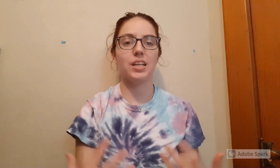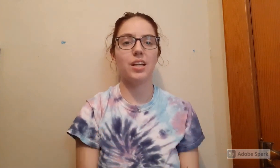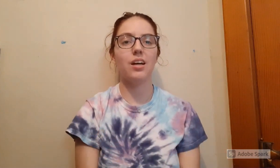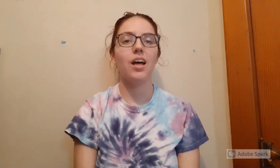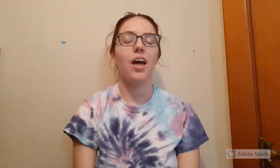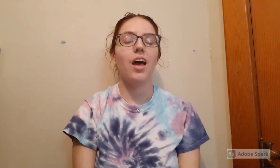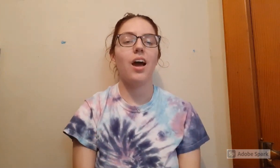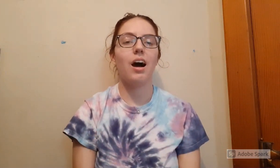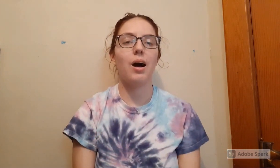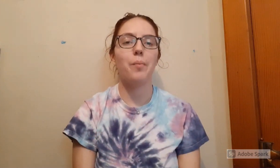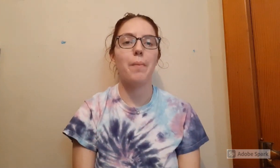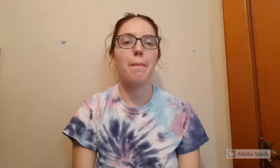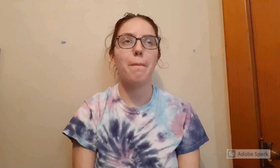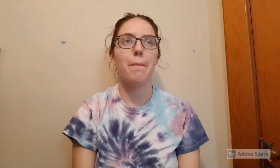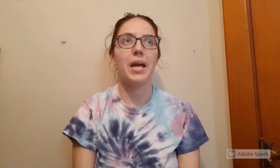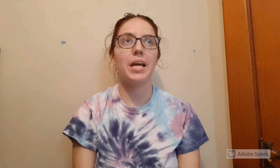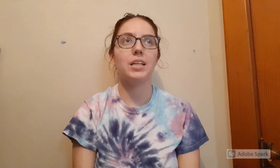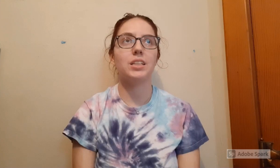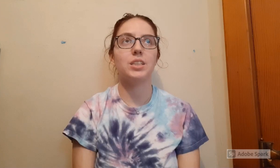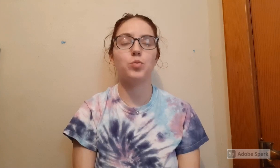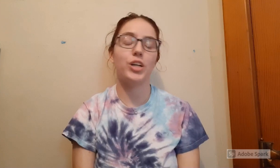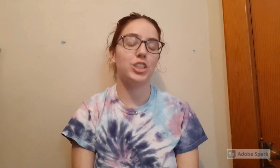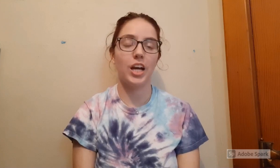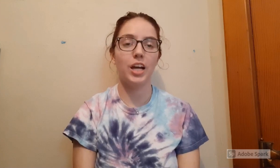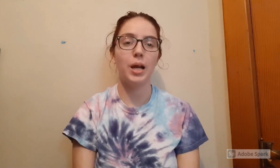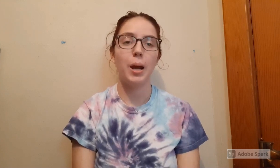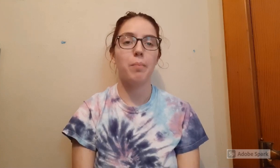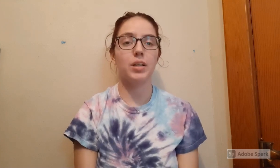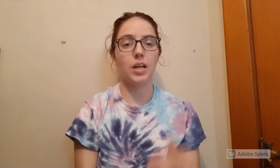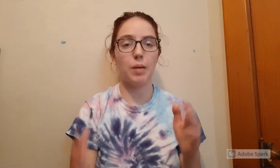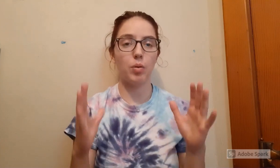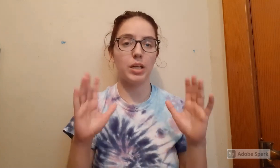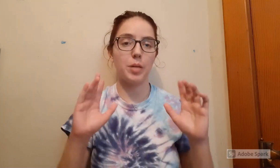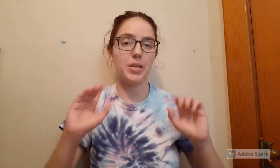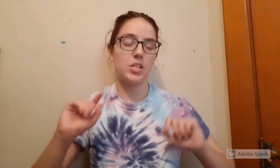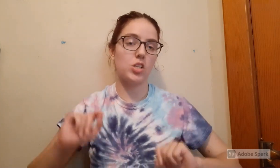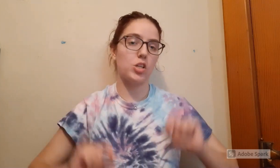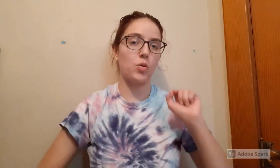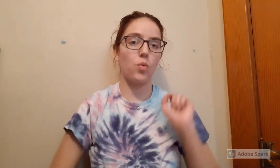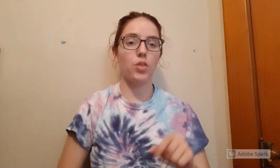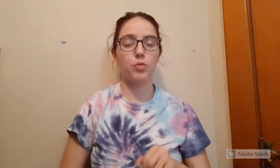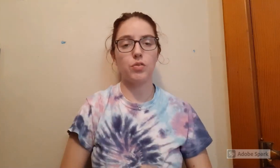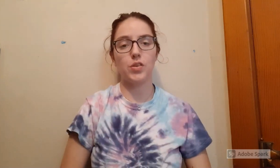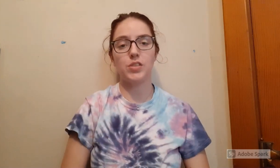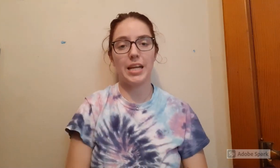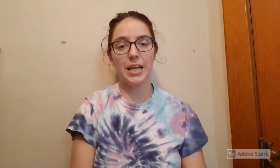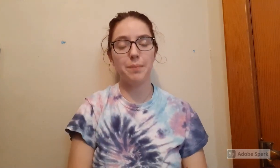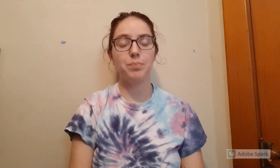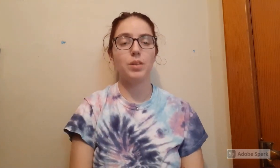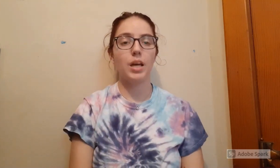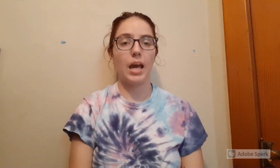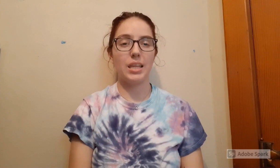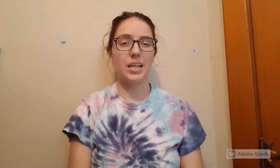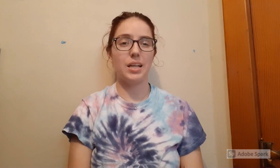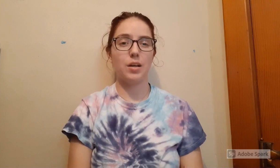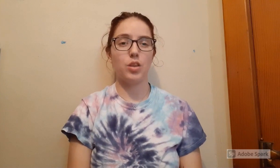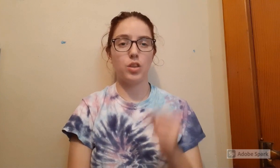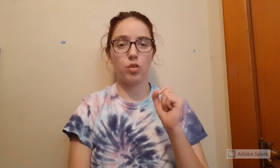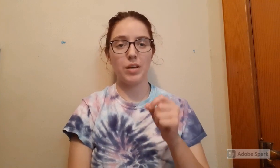little and get some fresh air. But I'm only going to be teaching you 1 through 15 and then the 3